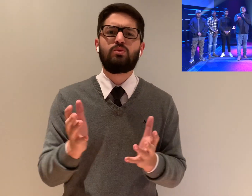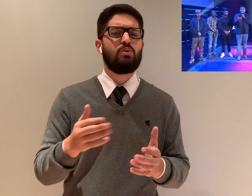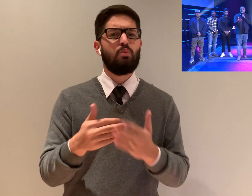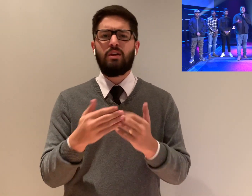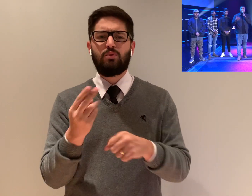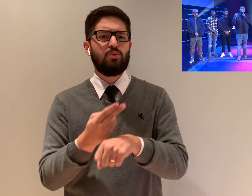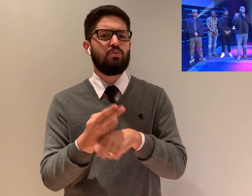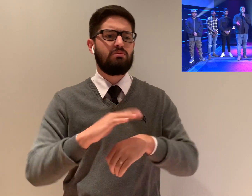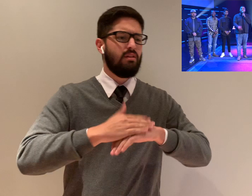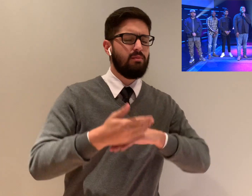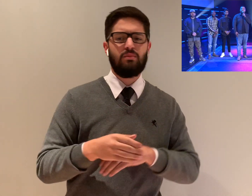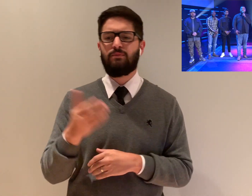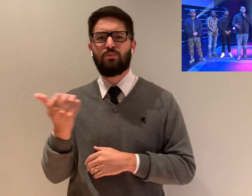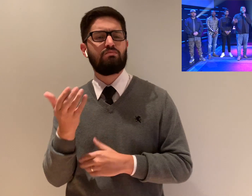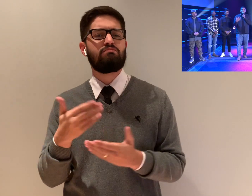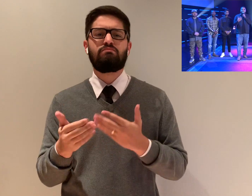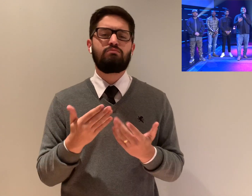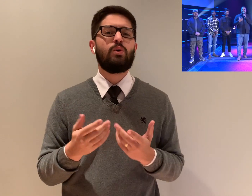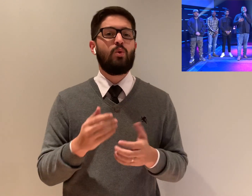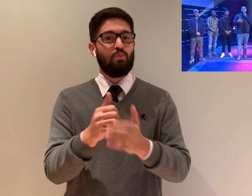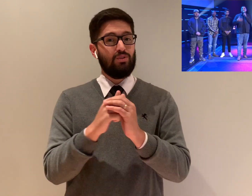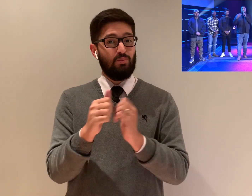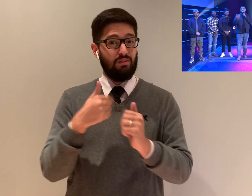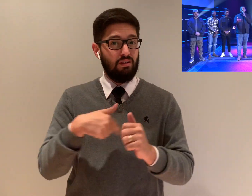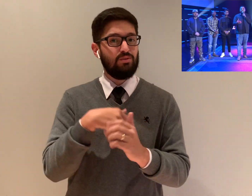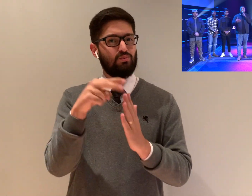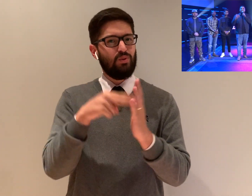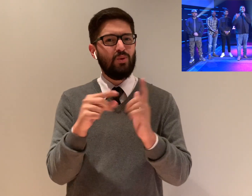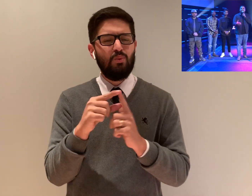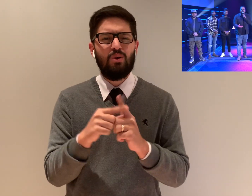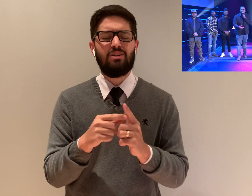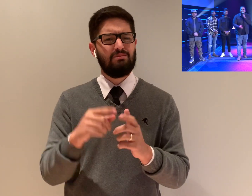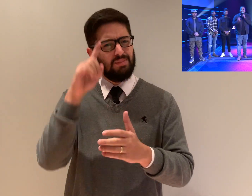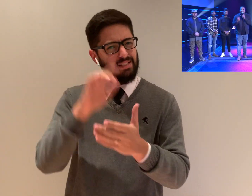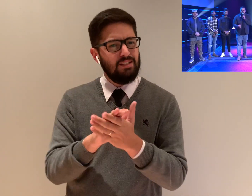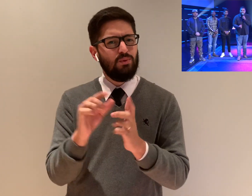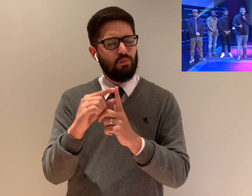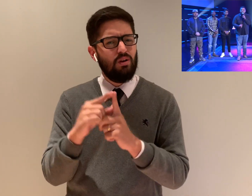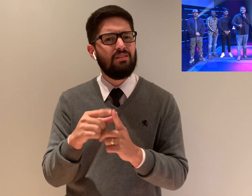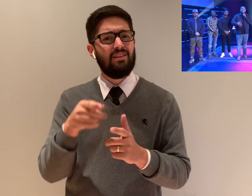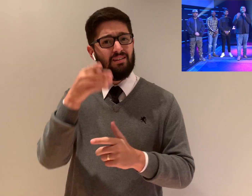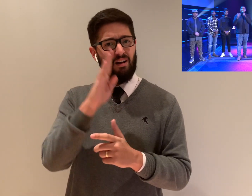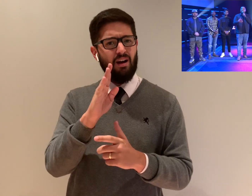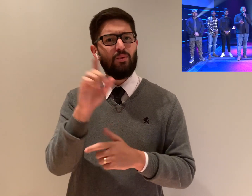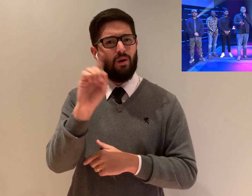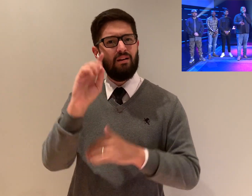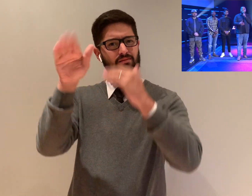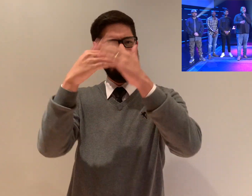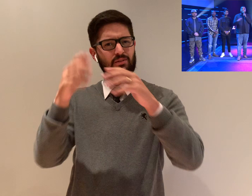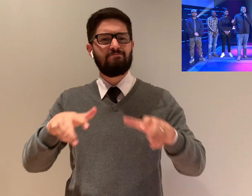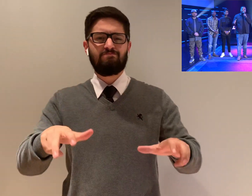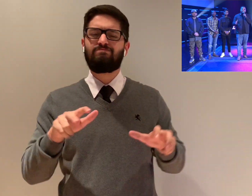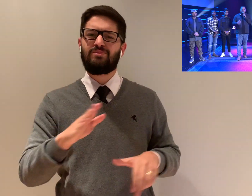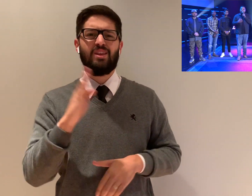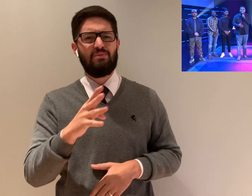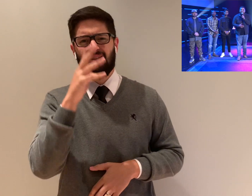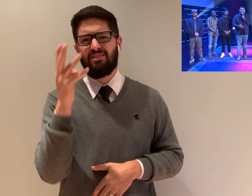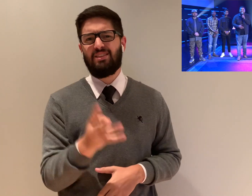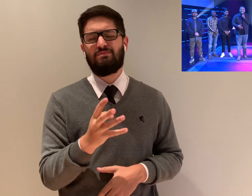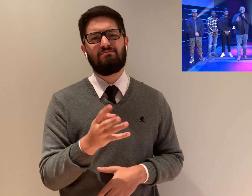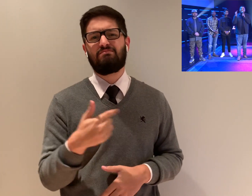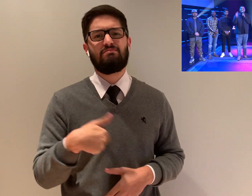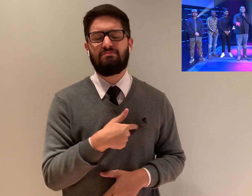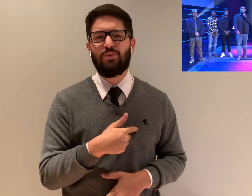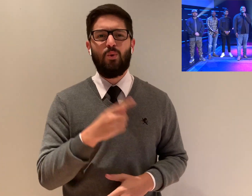whatever platform you're worshiping on, to worship with us, to read the lyrics, to sing the lyrics, to believe the lyrics that God is on the throne. He'll never leave us, never forsake